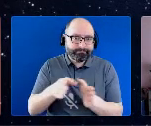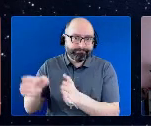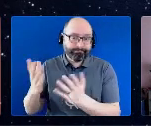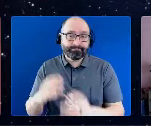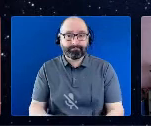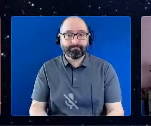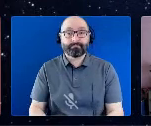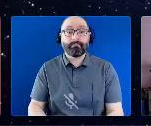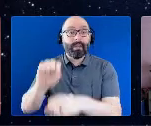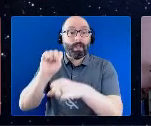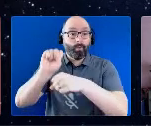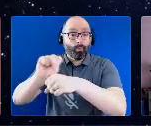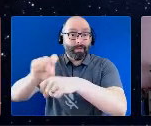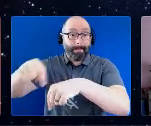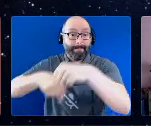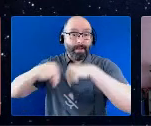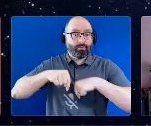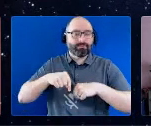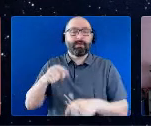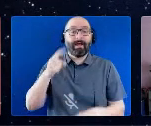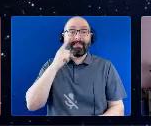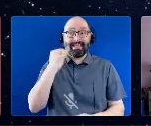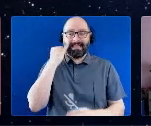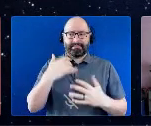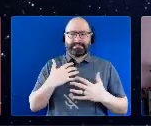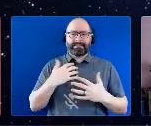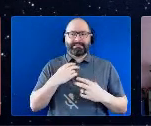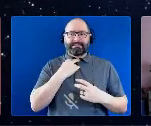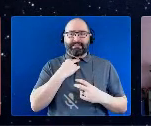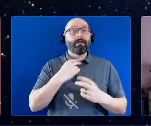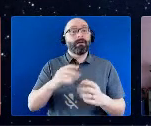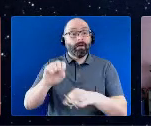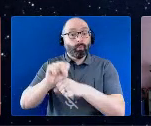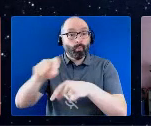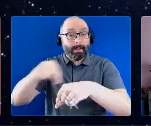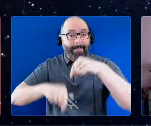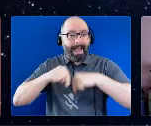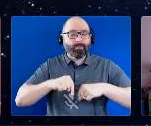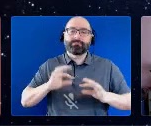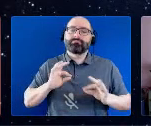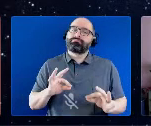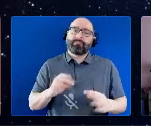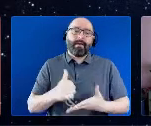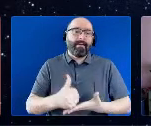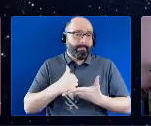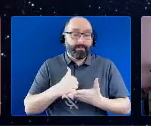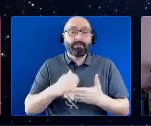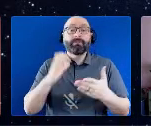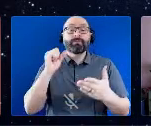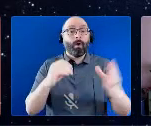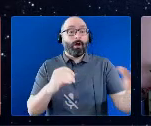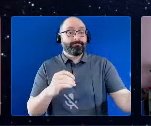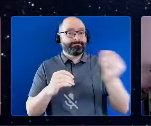backwards is one of my favorite things. When candidates get stuck, I think working backwards can be a really big help. And that's where you take the problem and you say, well, what was